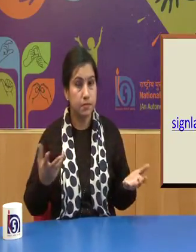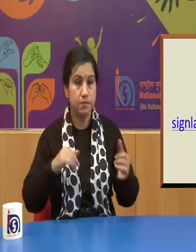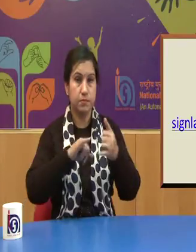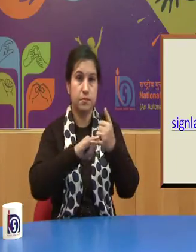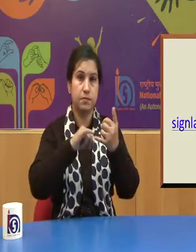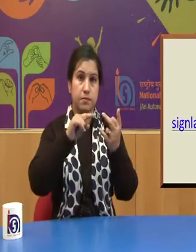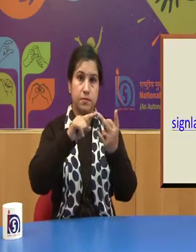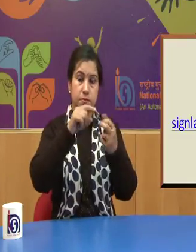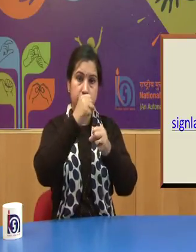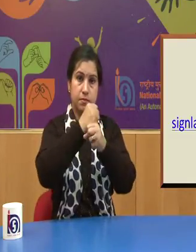at